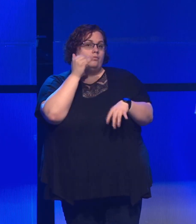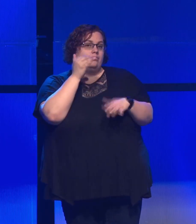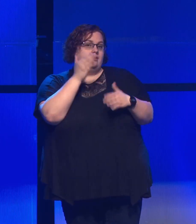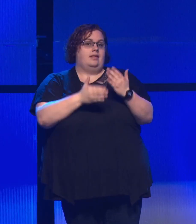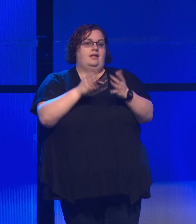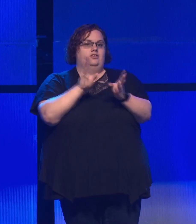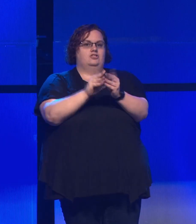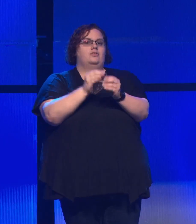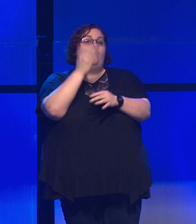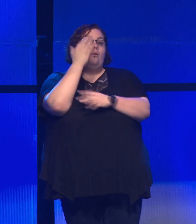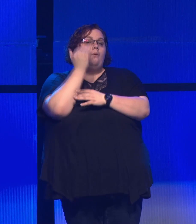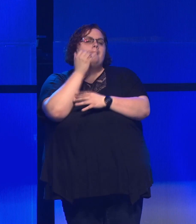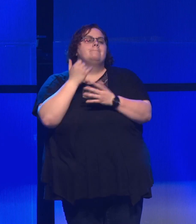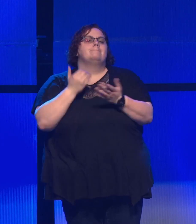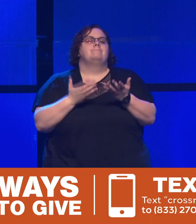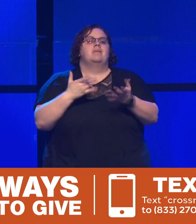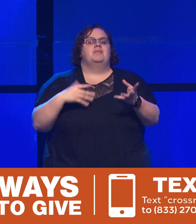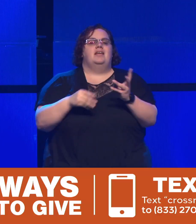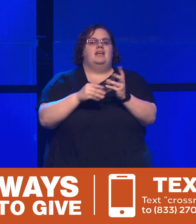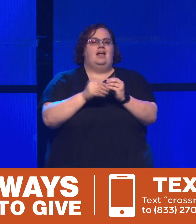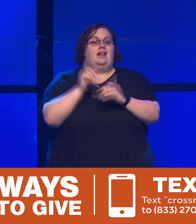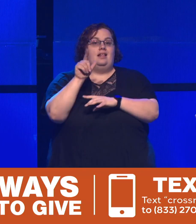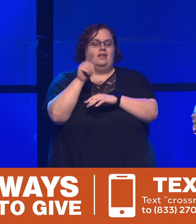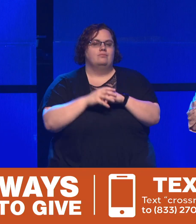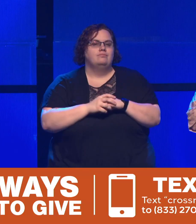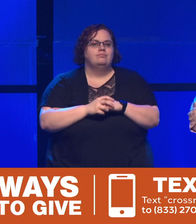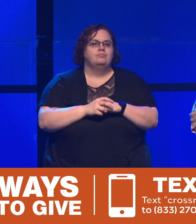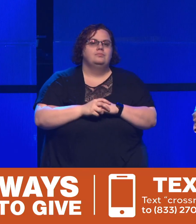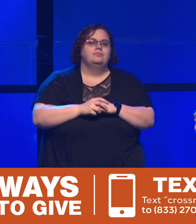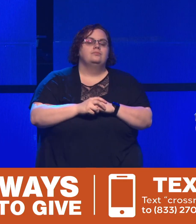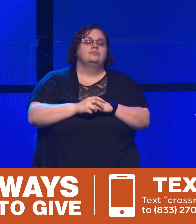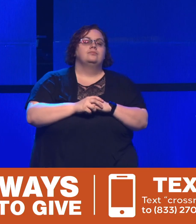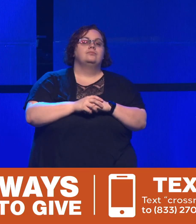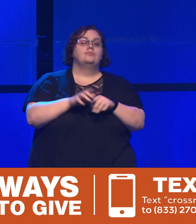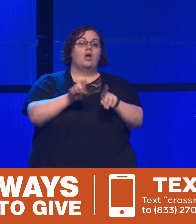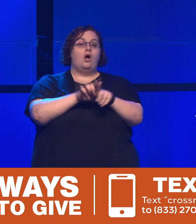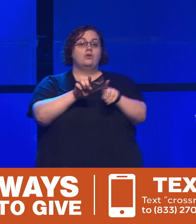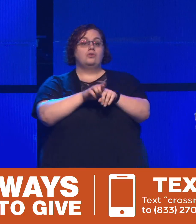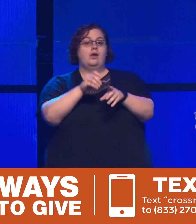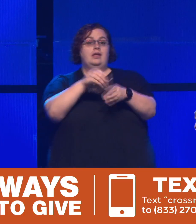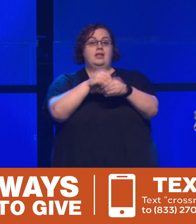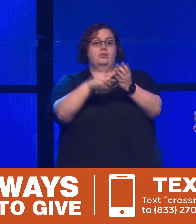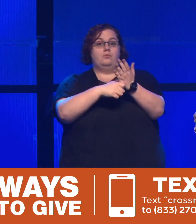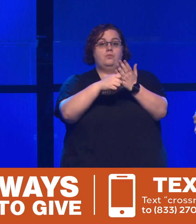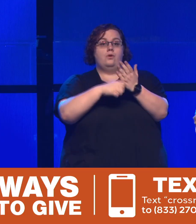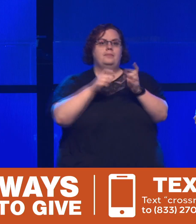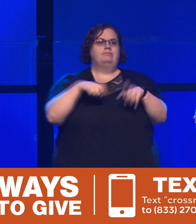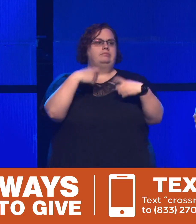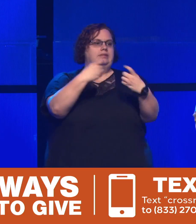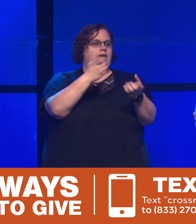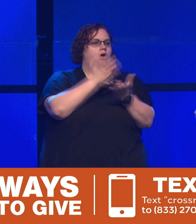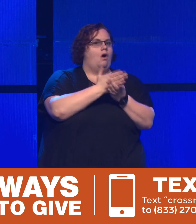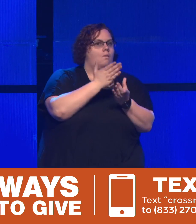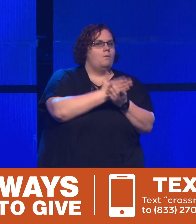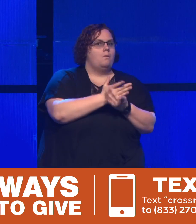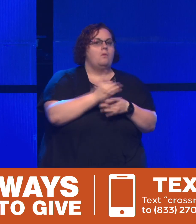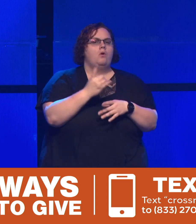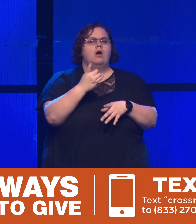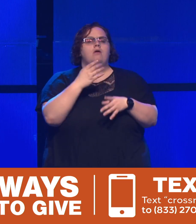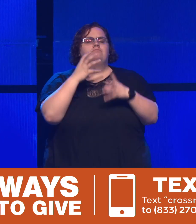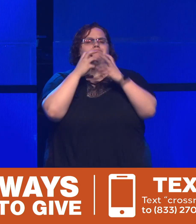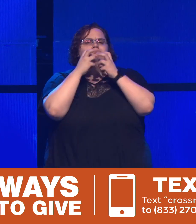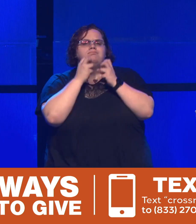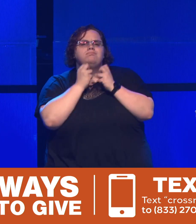service because you might want to add some things along the way. Also in your programs, you'll find a giving envelope. One of our